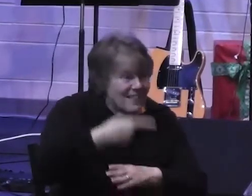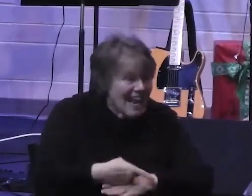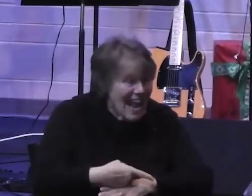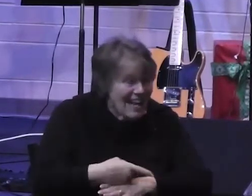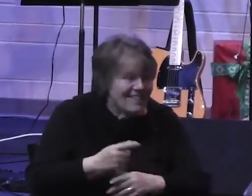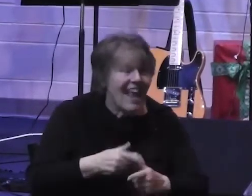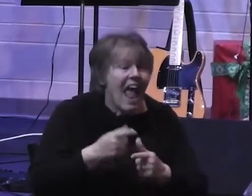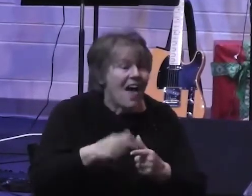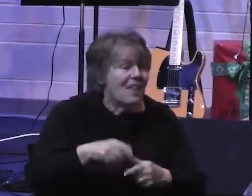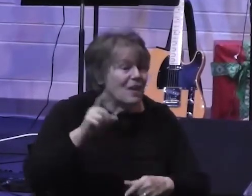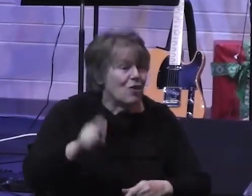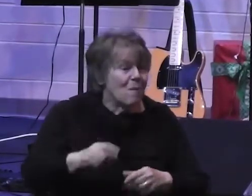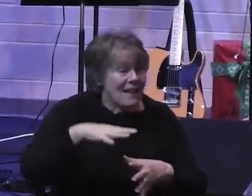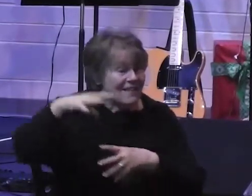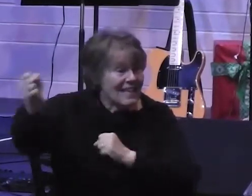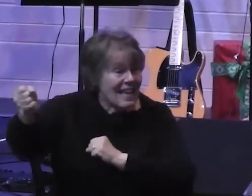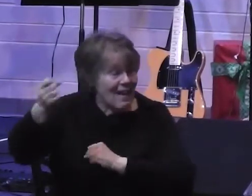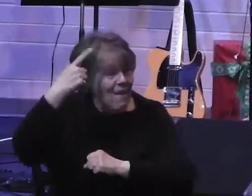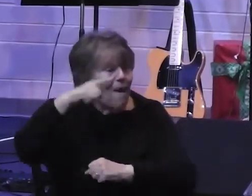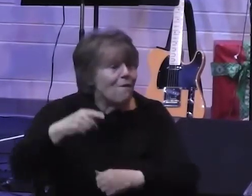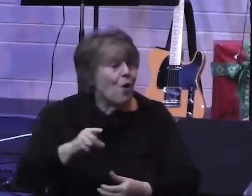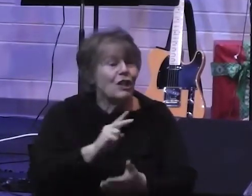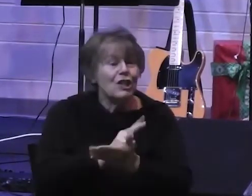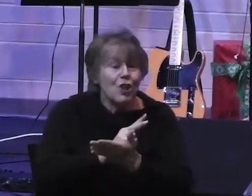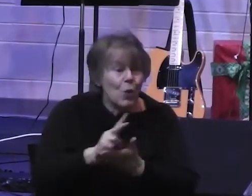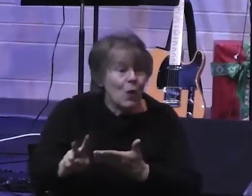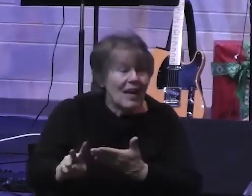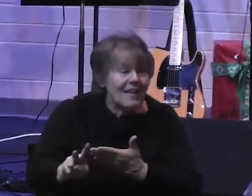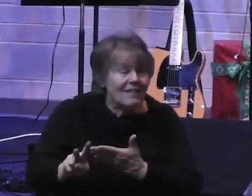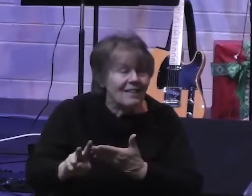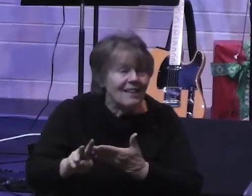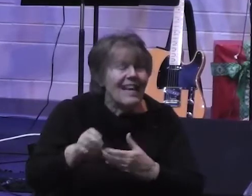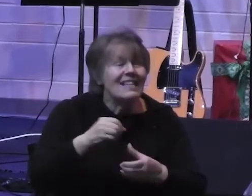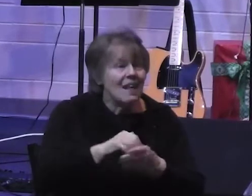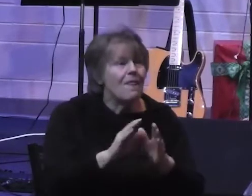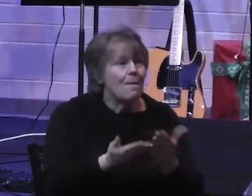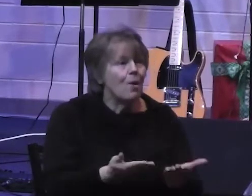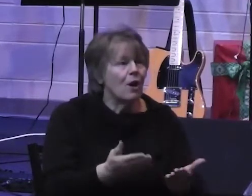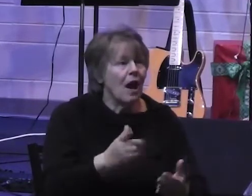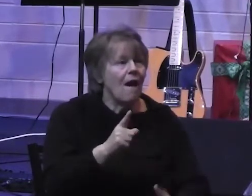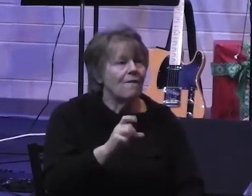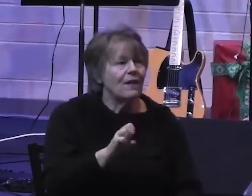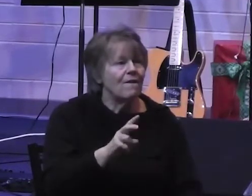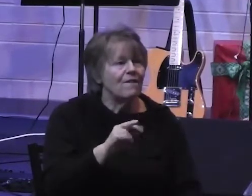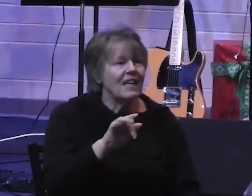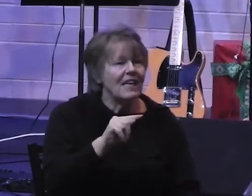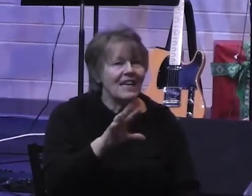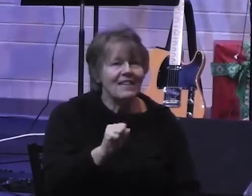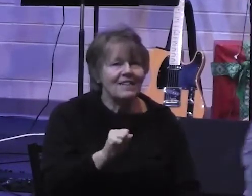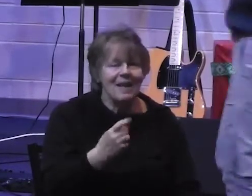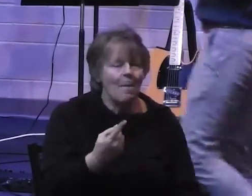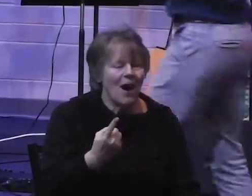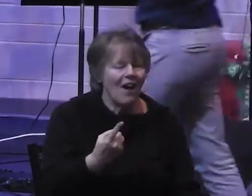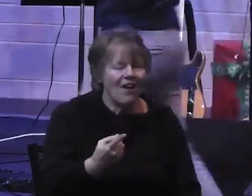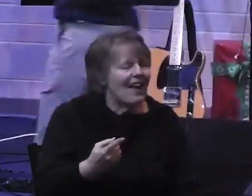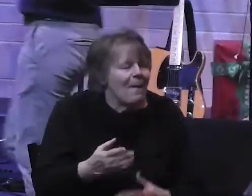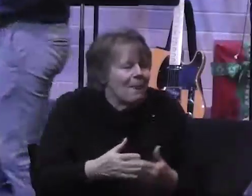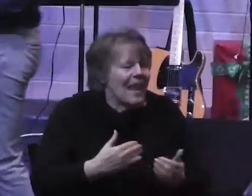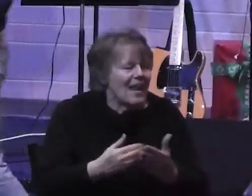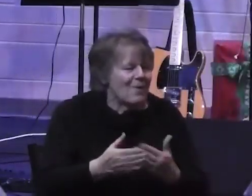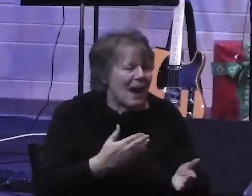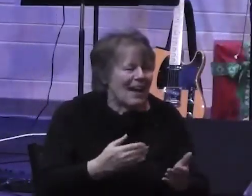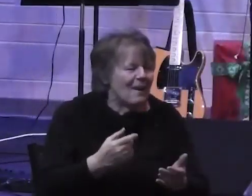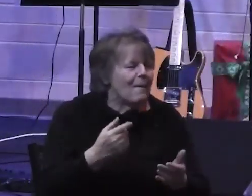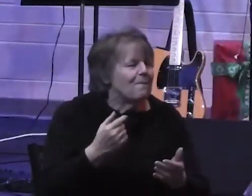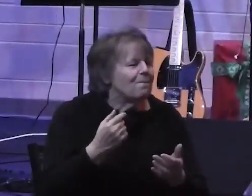house for 2 full weeks. It's in Leviticus somewhere, something like that. I didn't, So hold